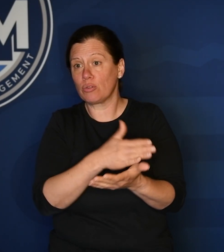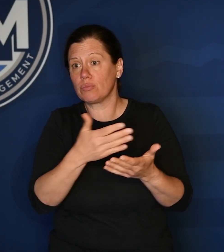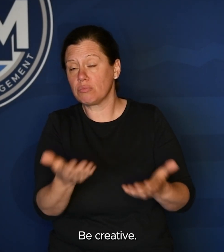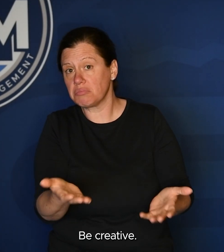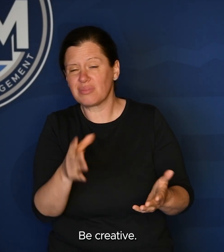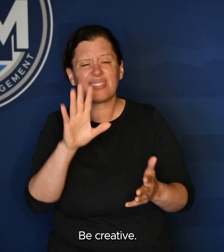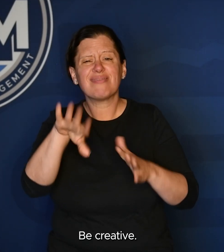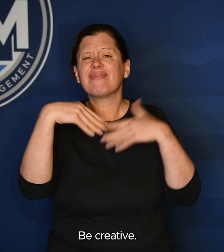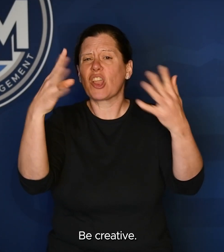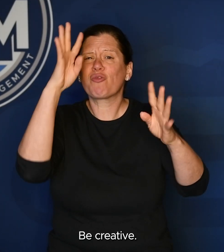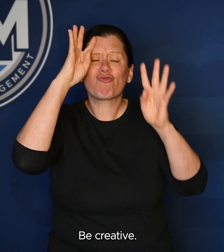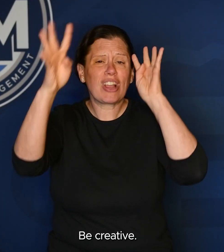Be creative.